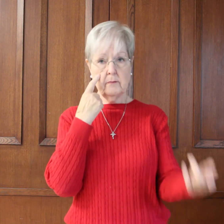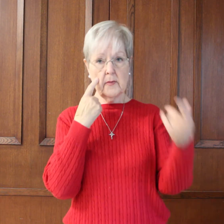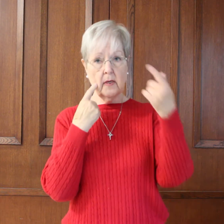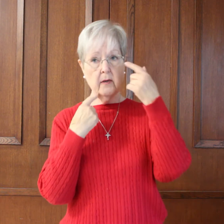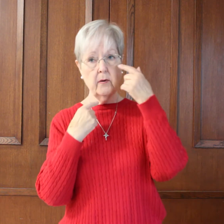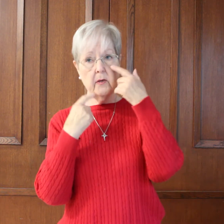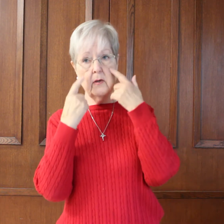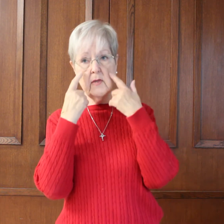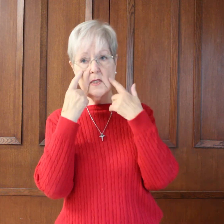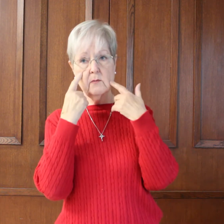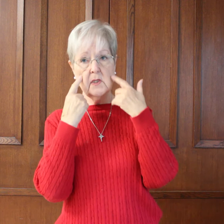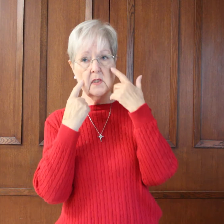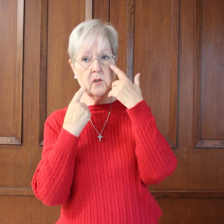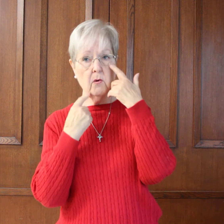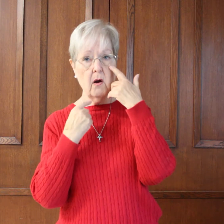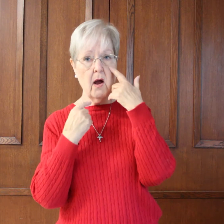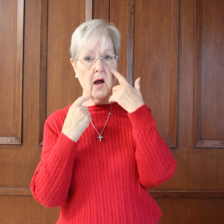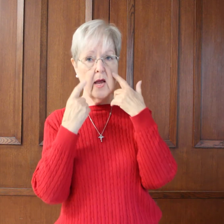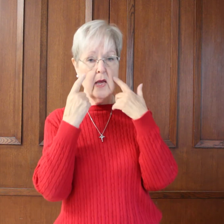Okay. I know you know this one. It's cry.